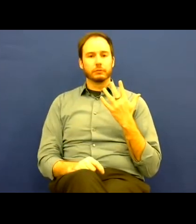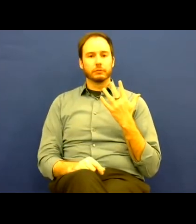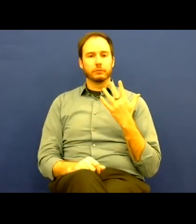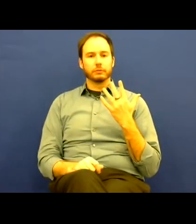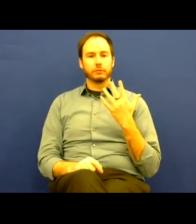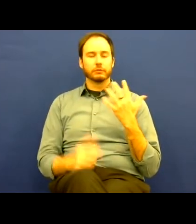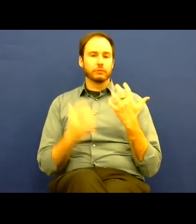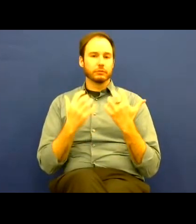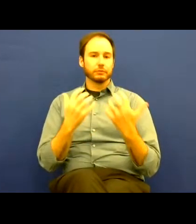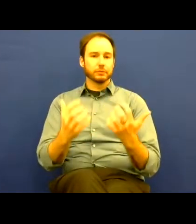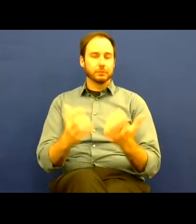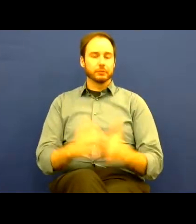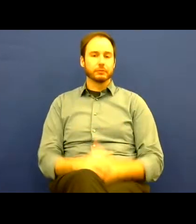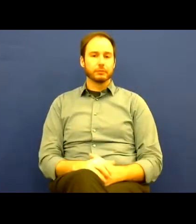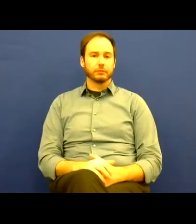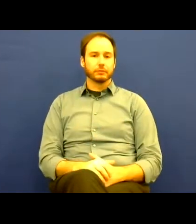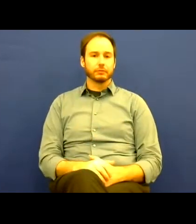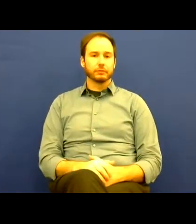Anything from the public?